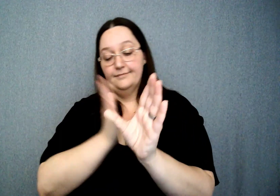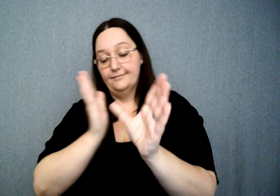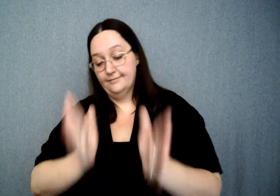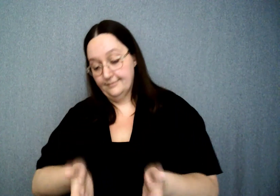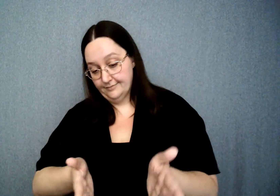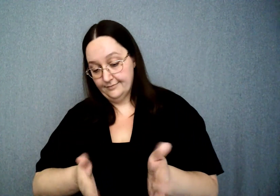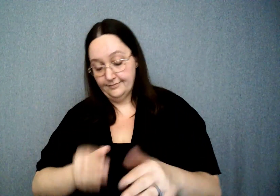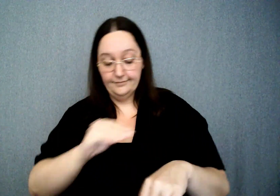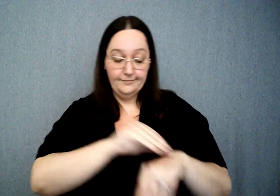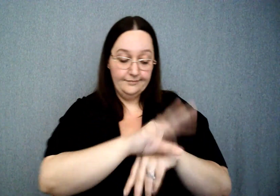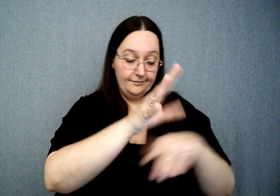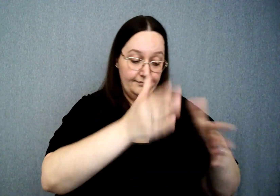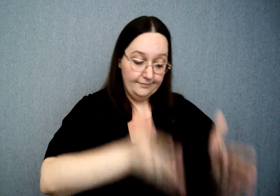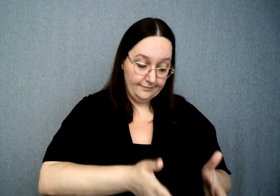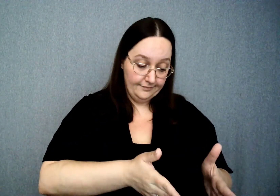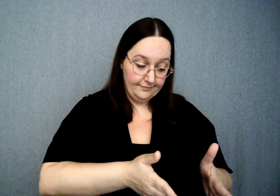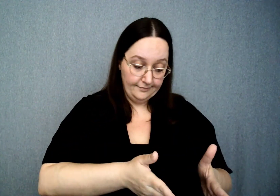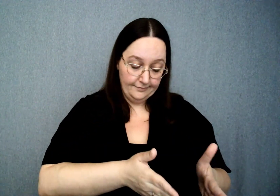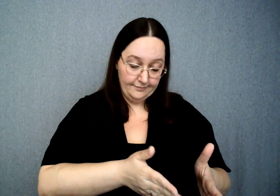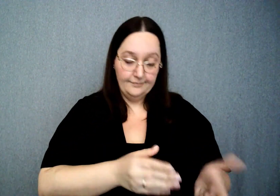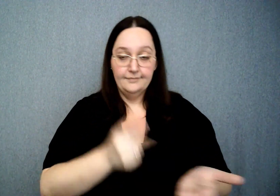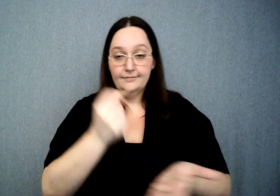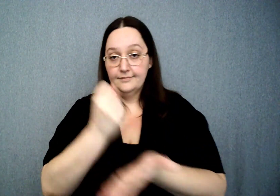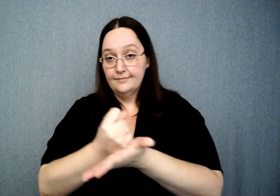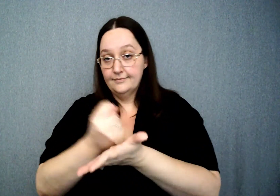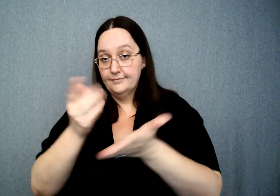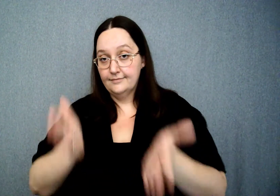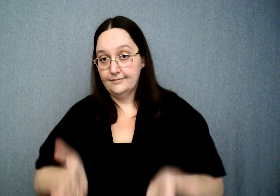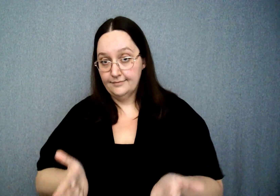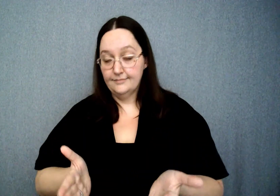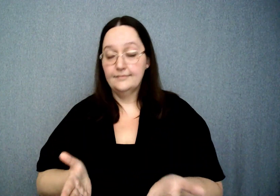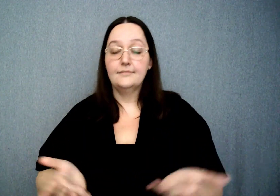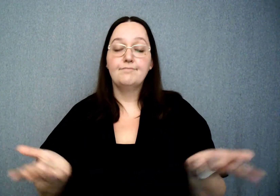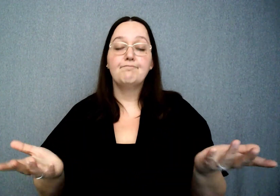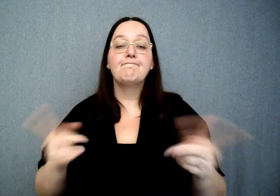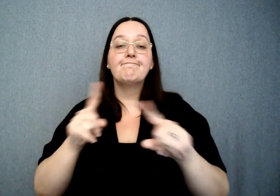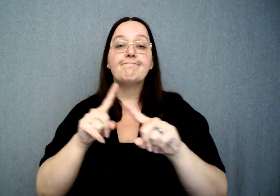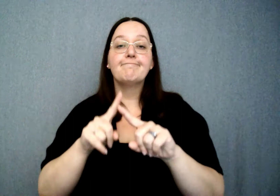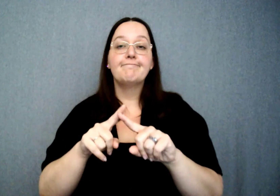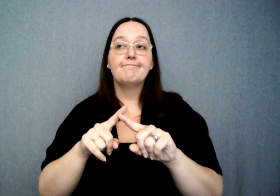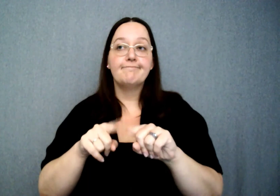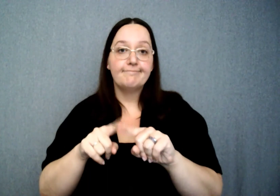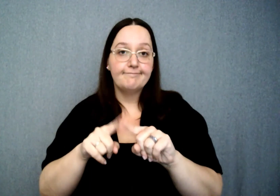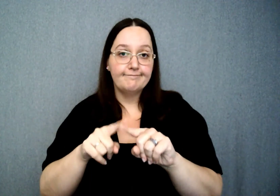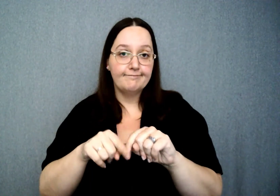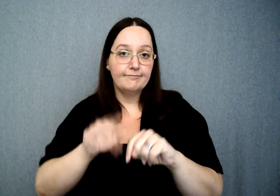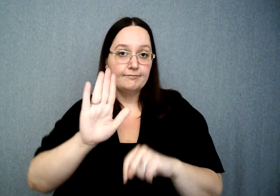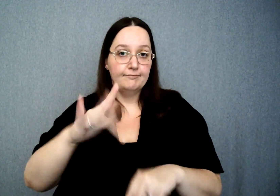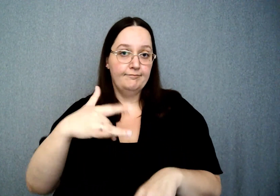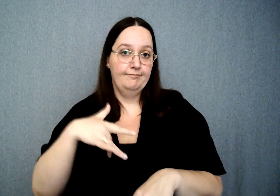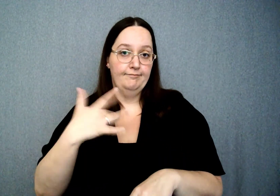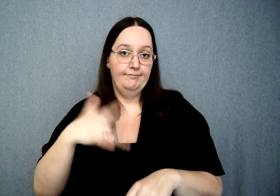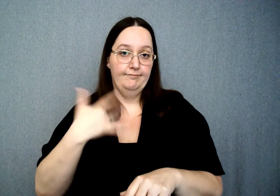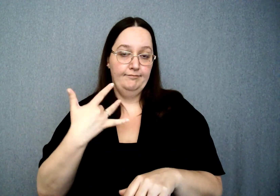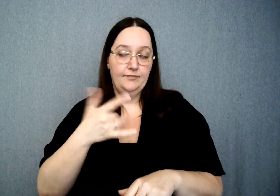Psychiatrist, psychologist, counselor, therapist. It all depends on your